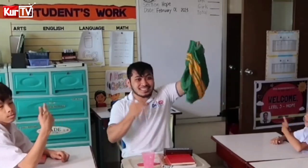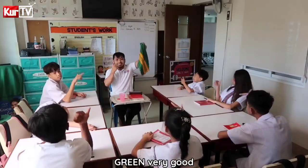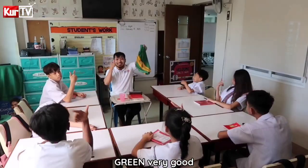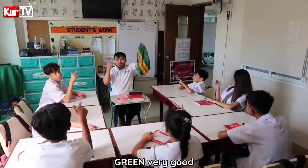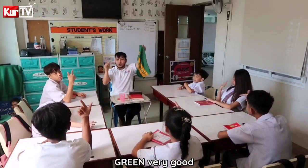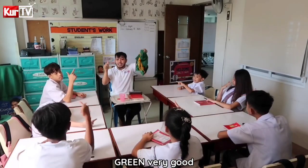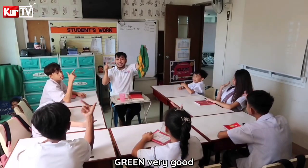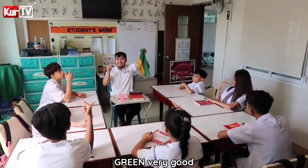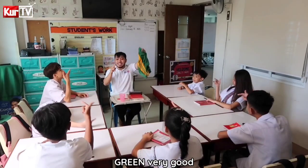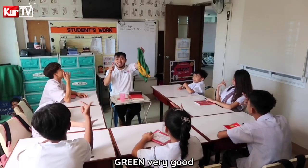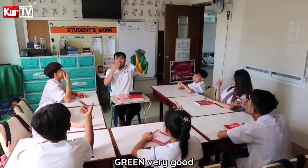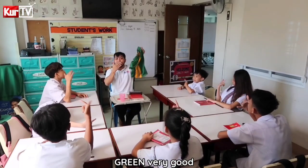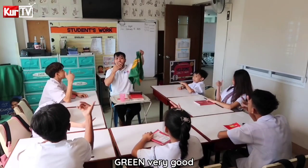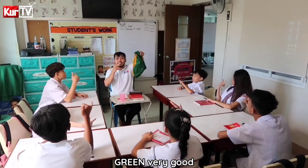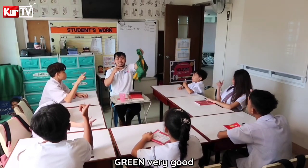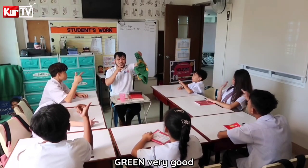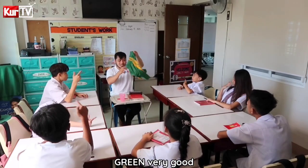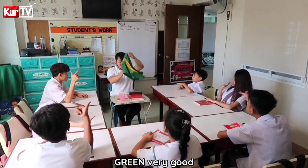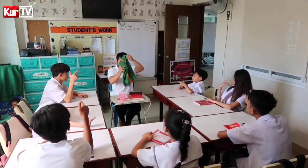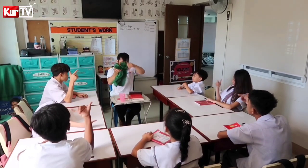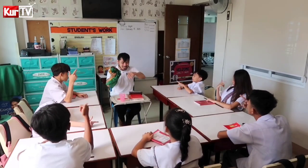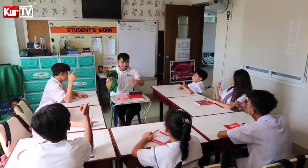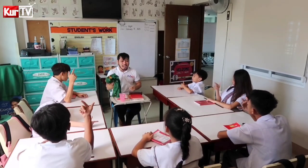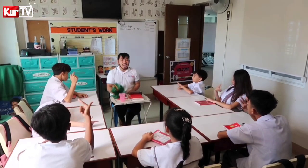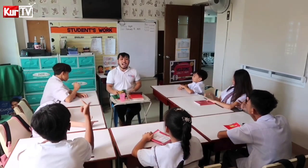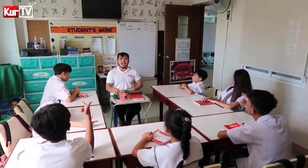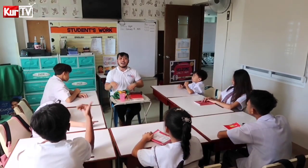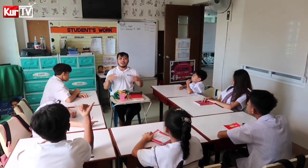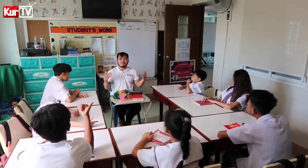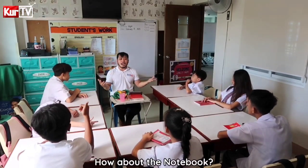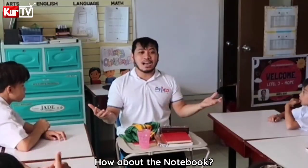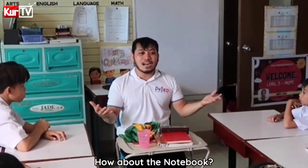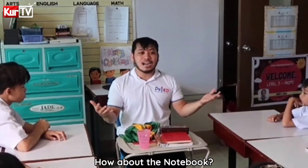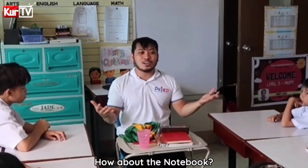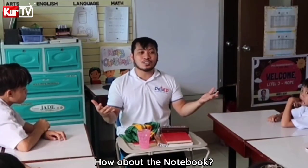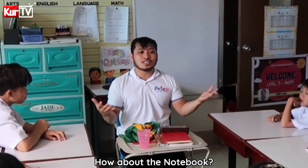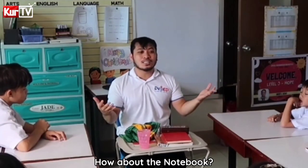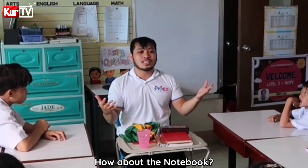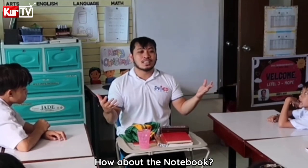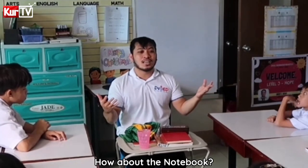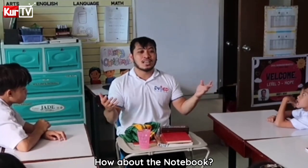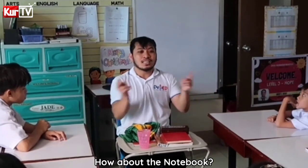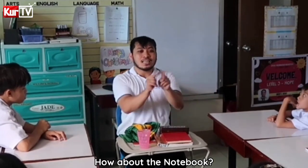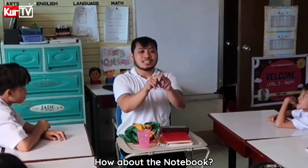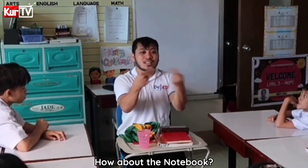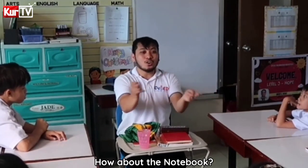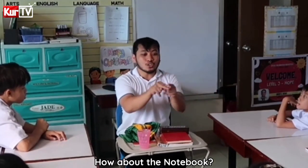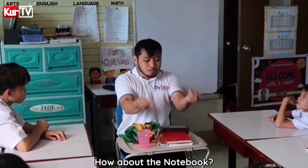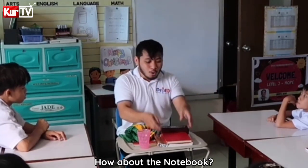Green. Very good. Green. How about the notebook?